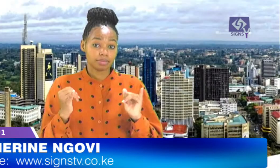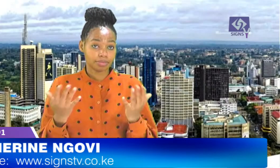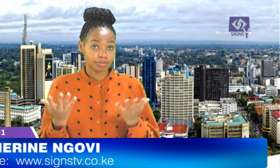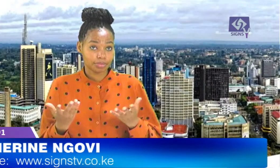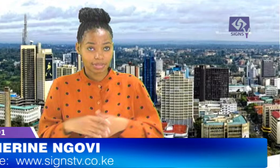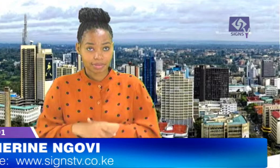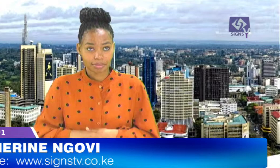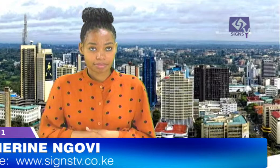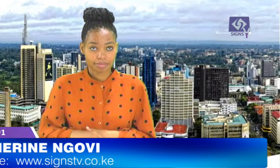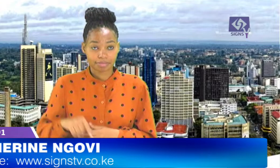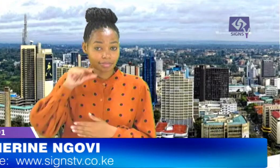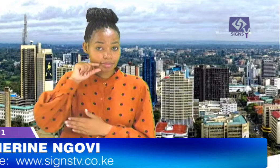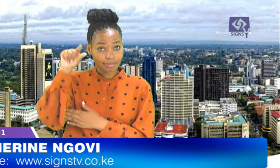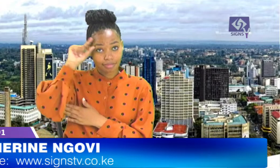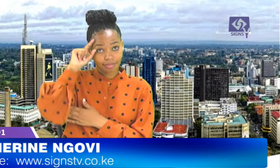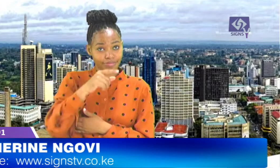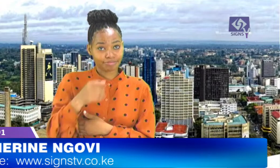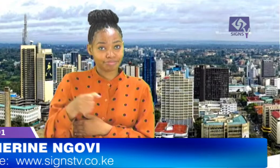On to the next news item.